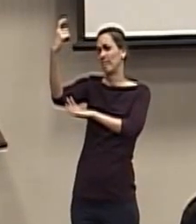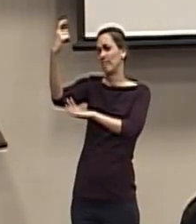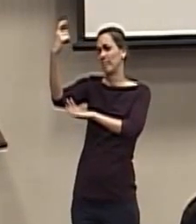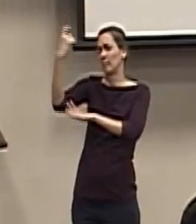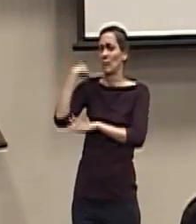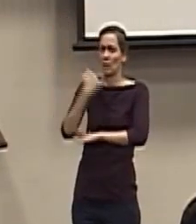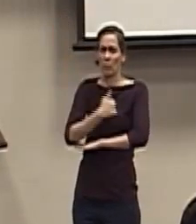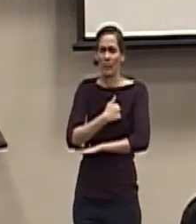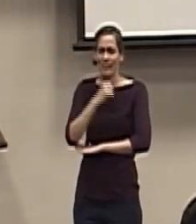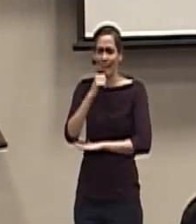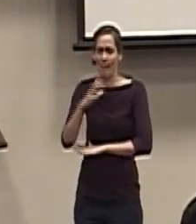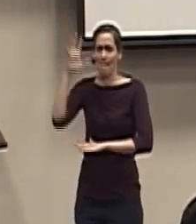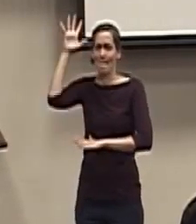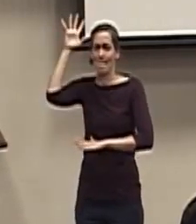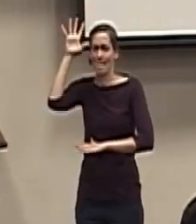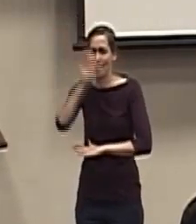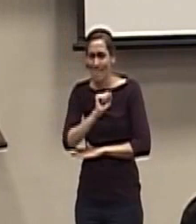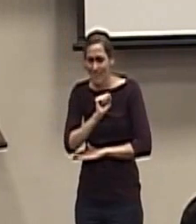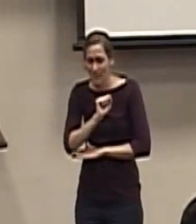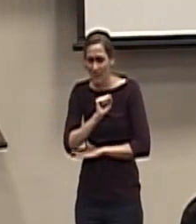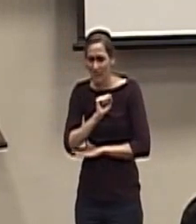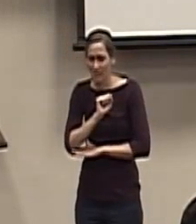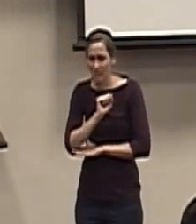that we not miss the fact